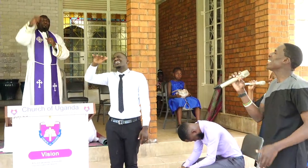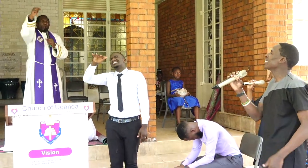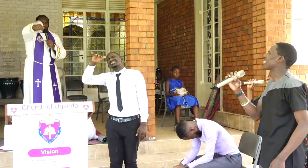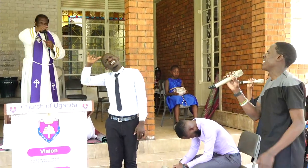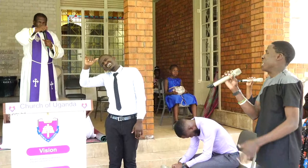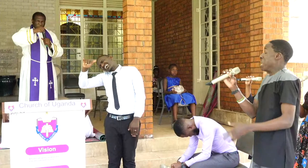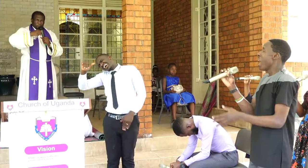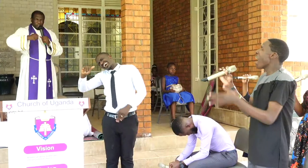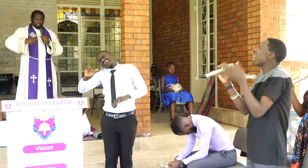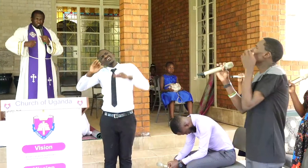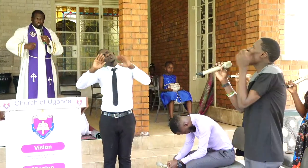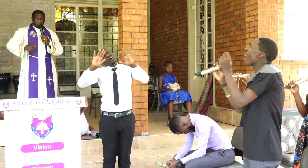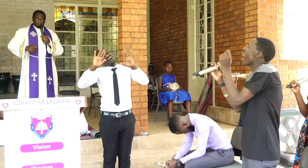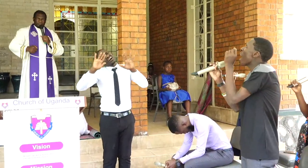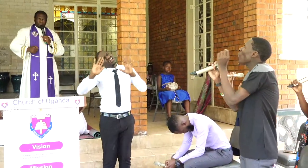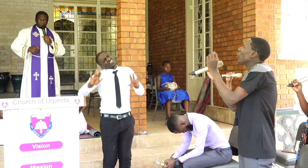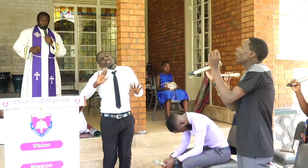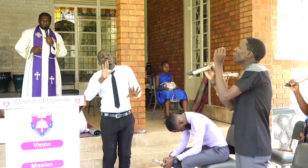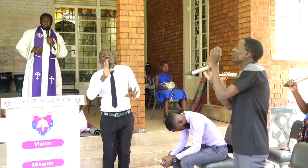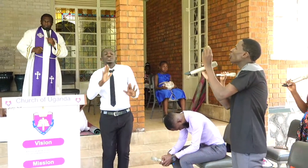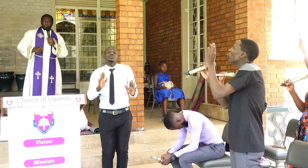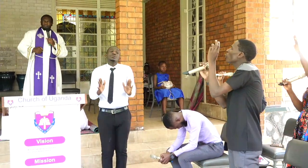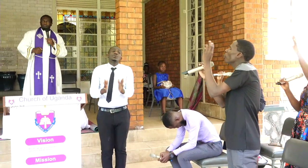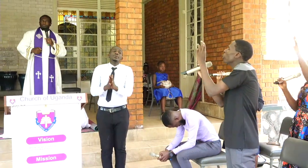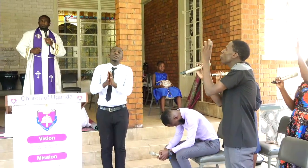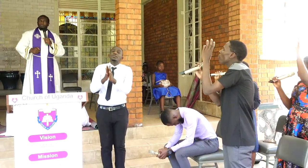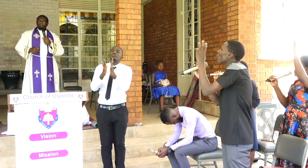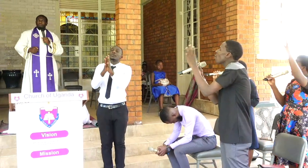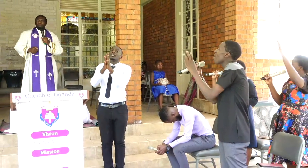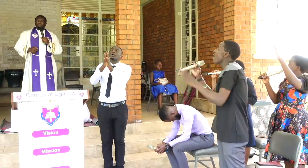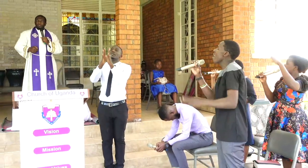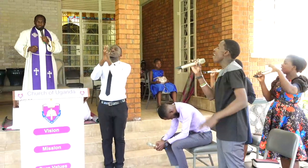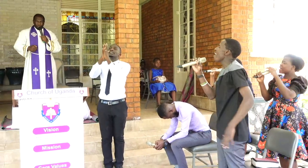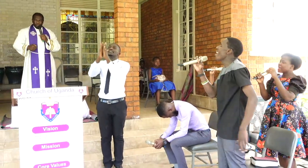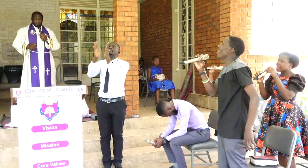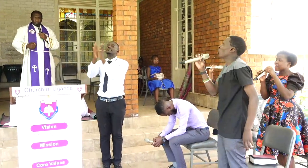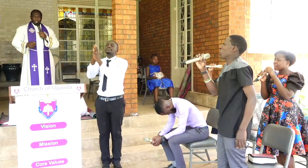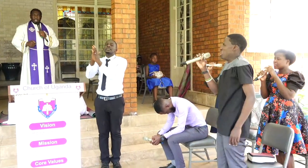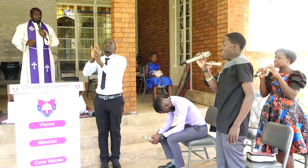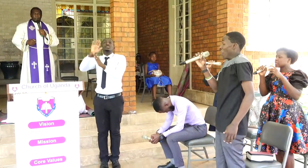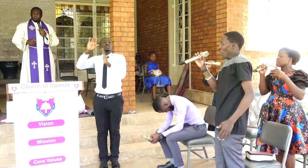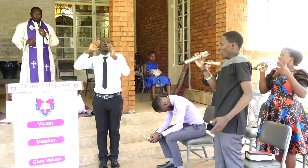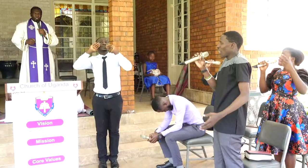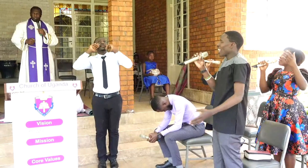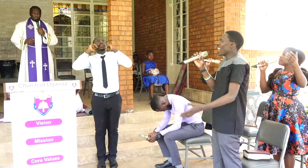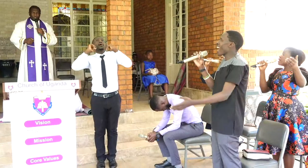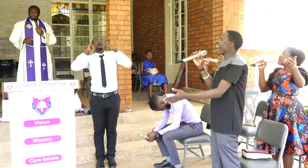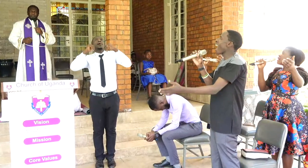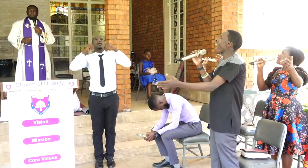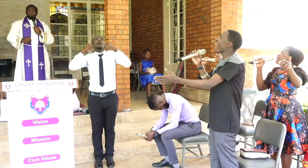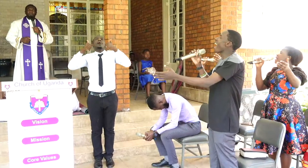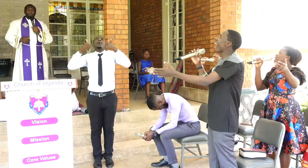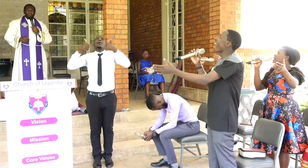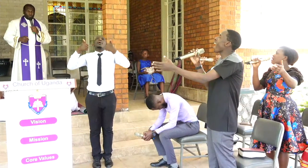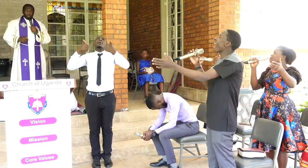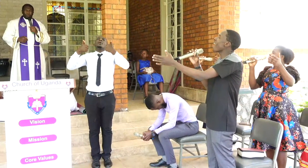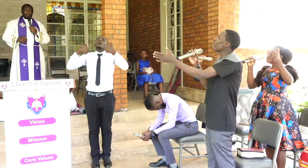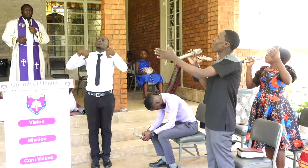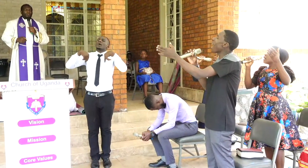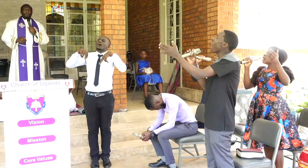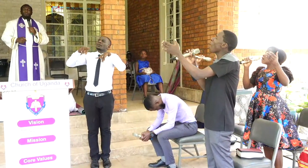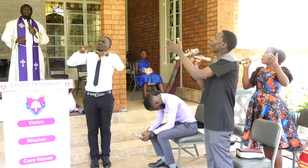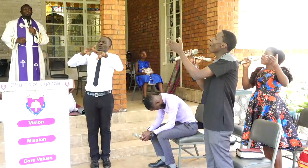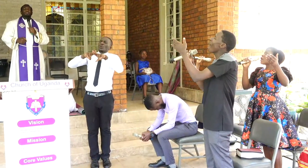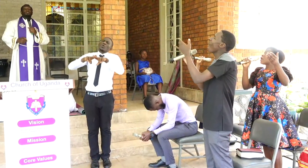glorious and worthy to be praised. And worthy to be praised. You are the Lamb upon the throne.